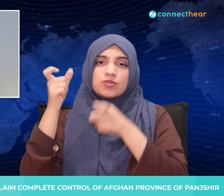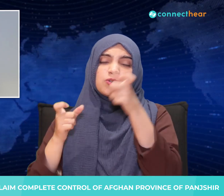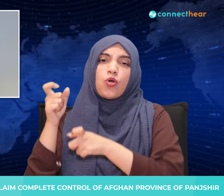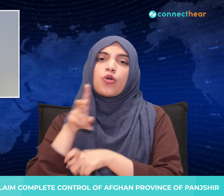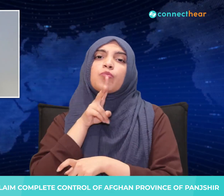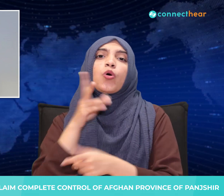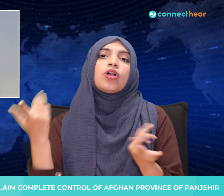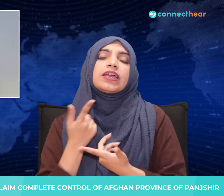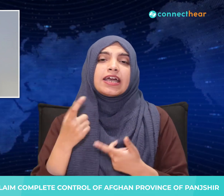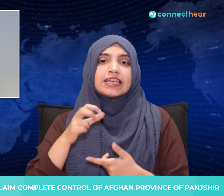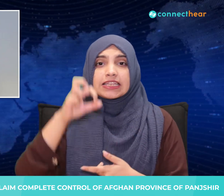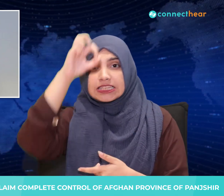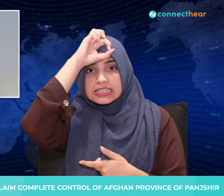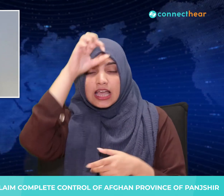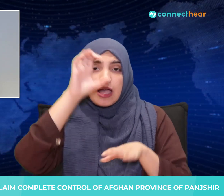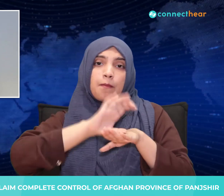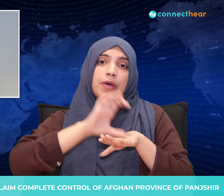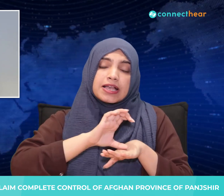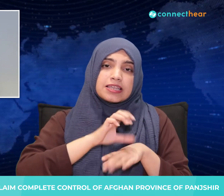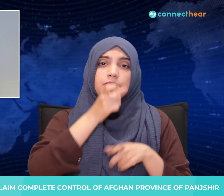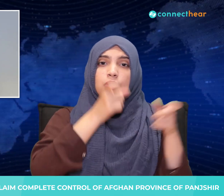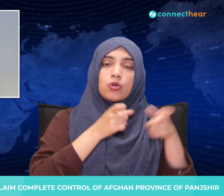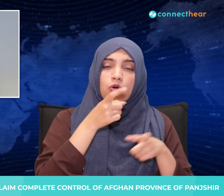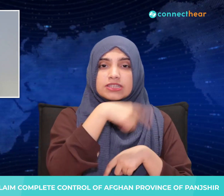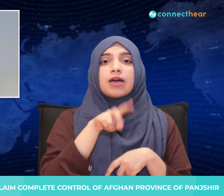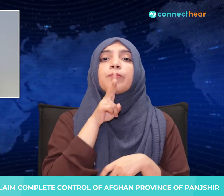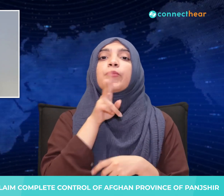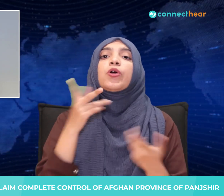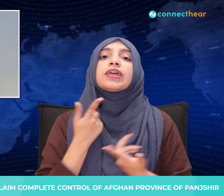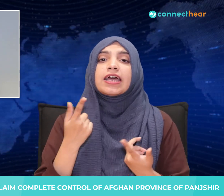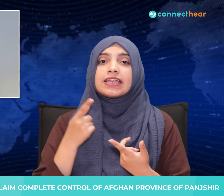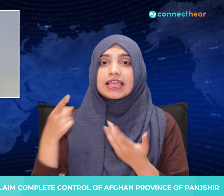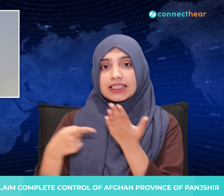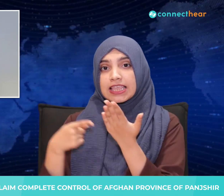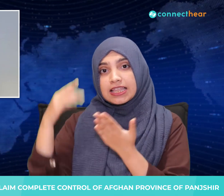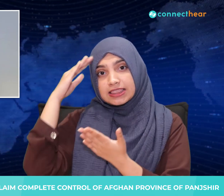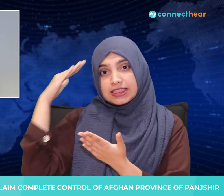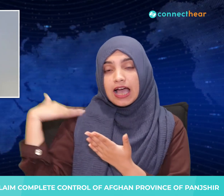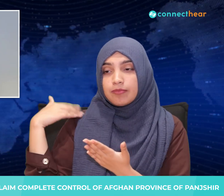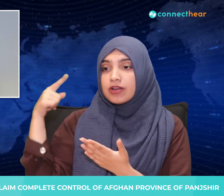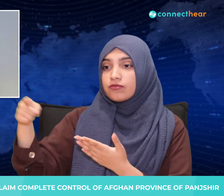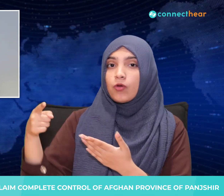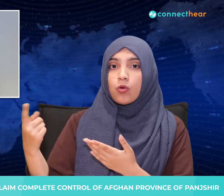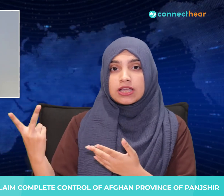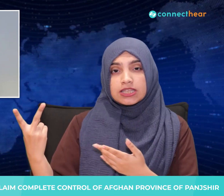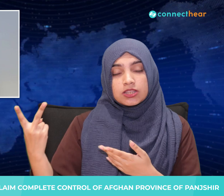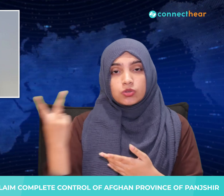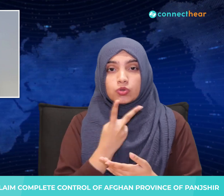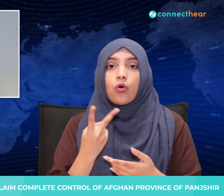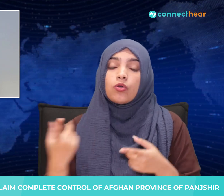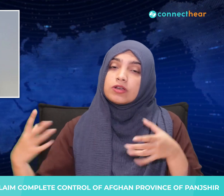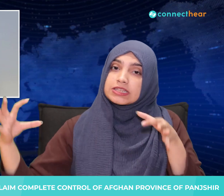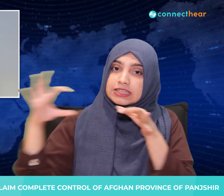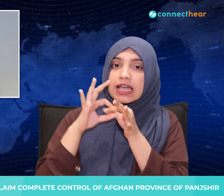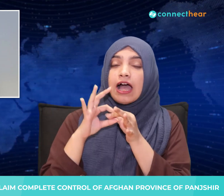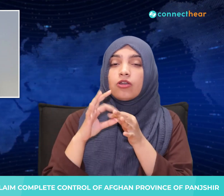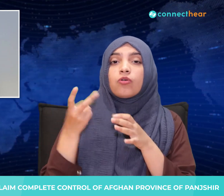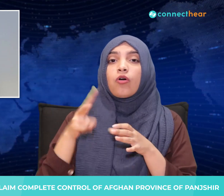reported that religious scholars had called on the Taliban to accept a negotiated settlement to end the fighting